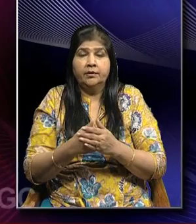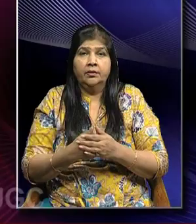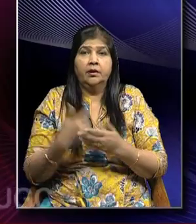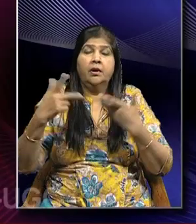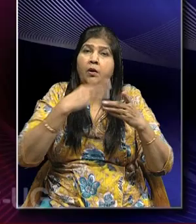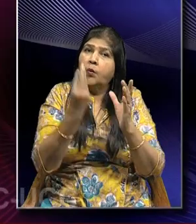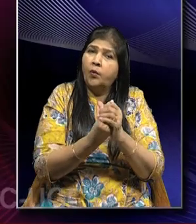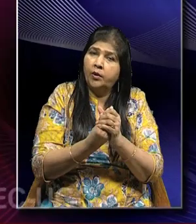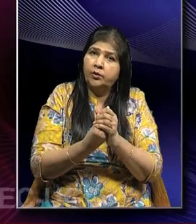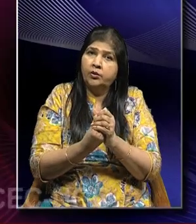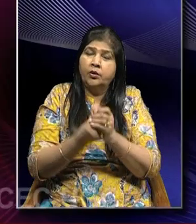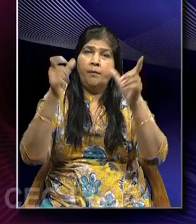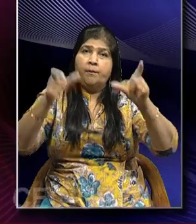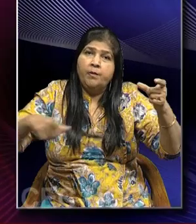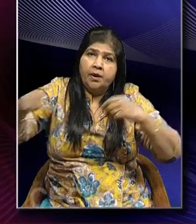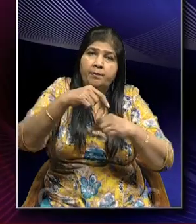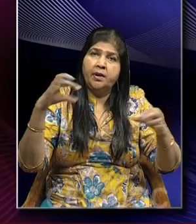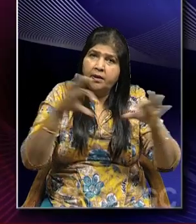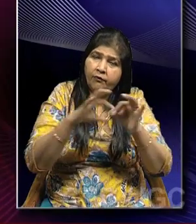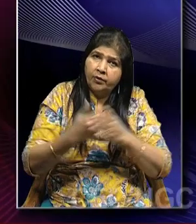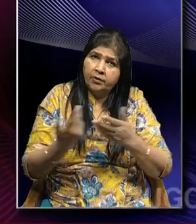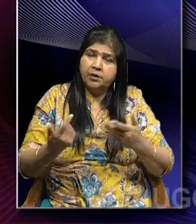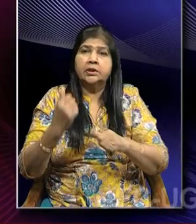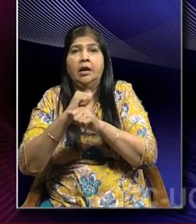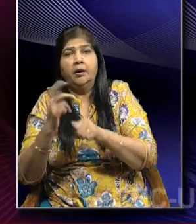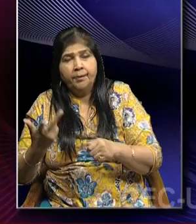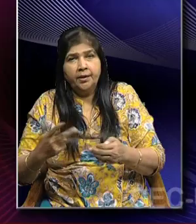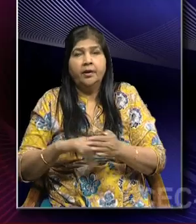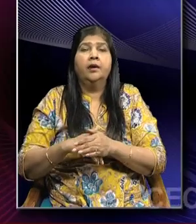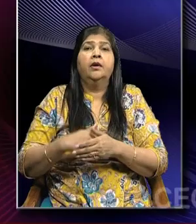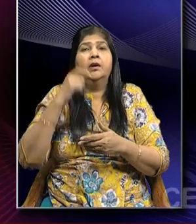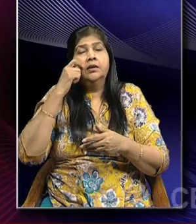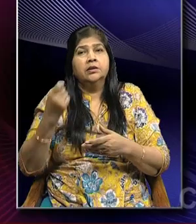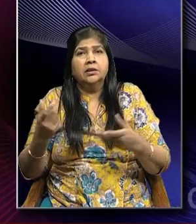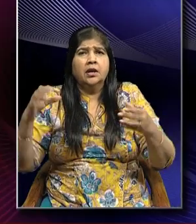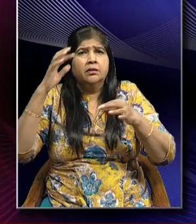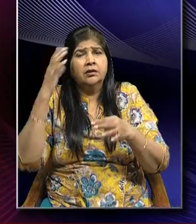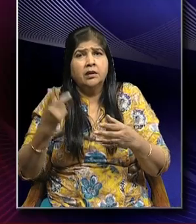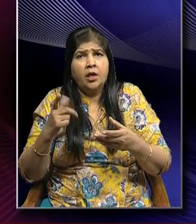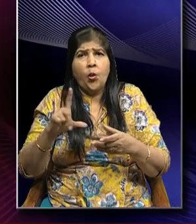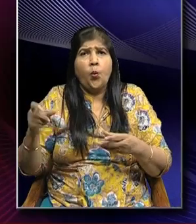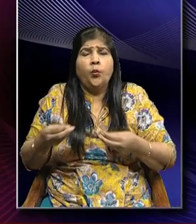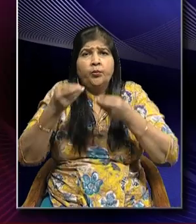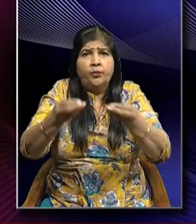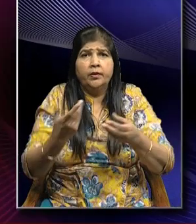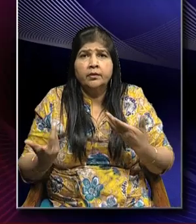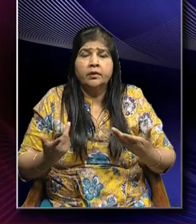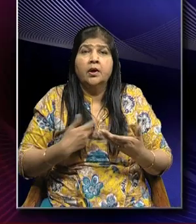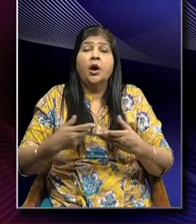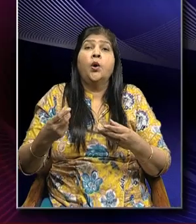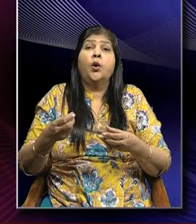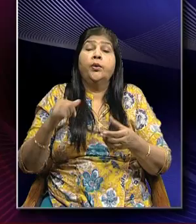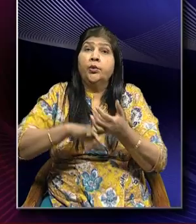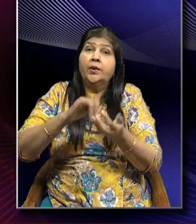to all your stakeholders, whether it is government or it is banker or it is the loan provider or your